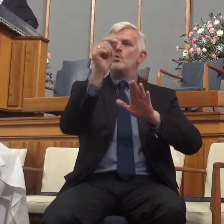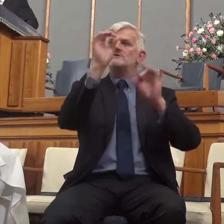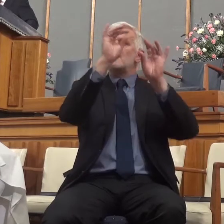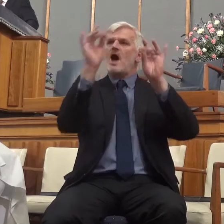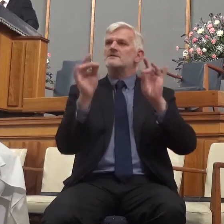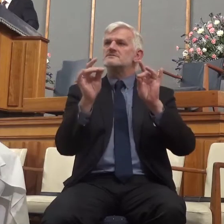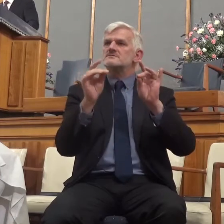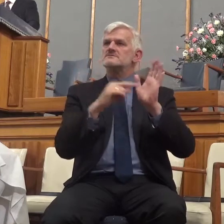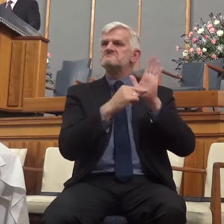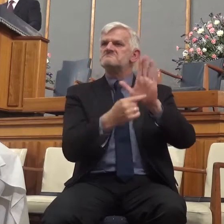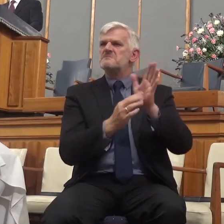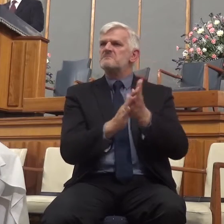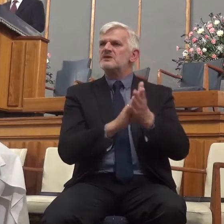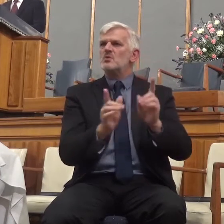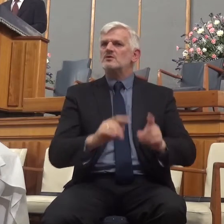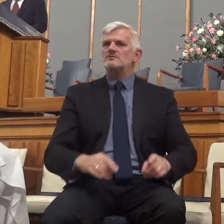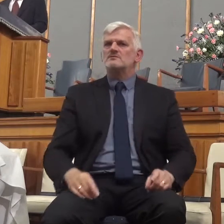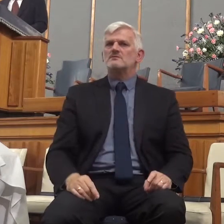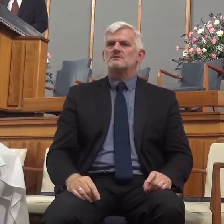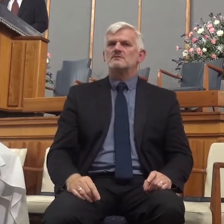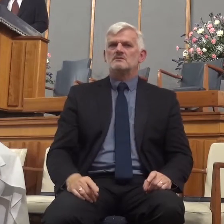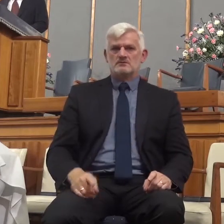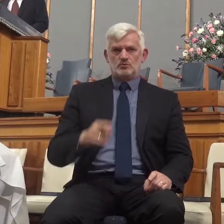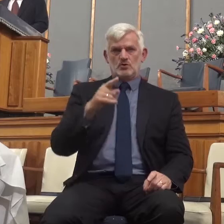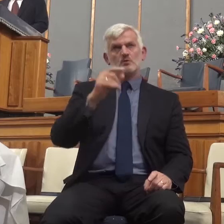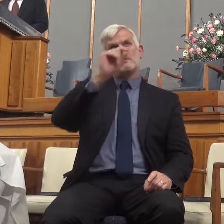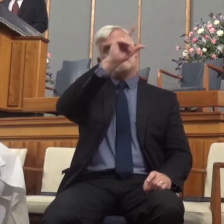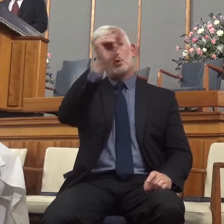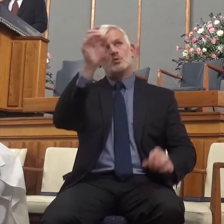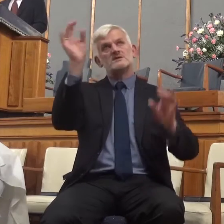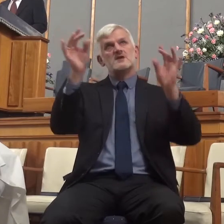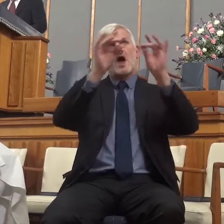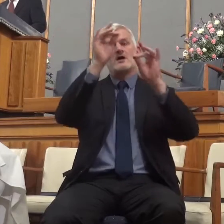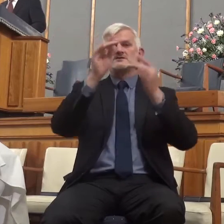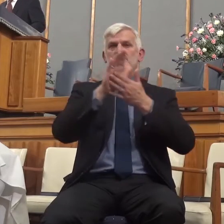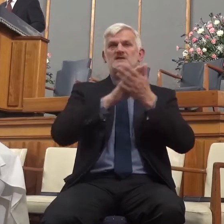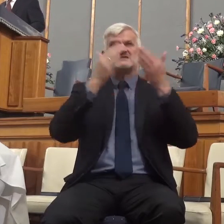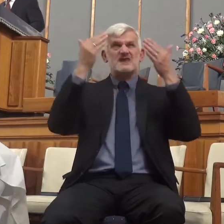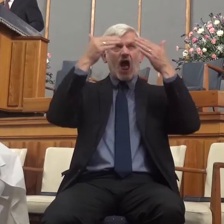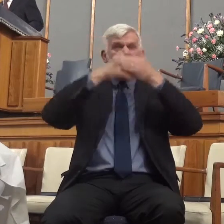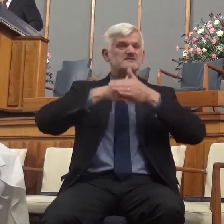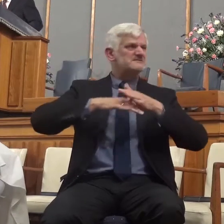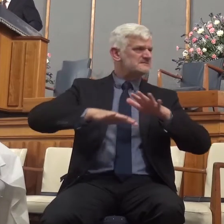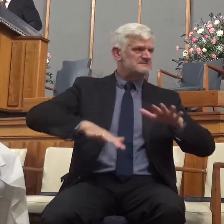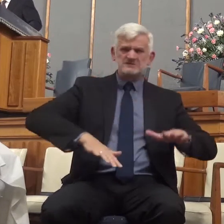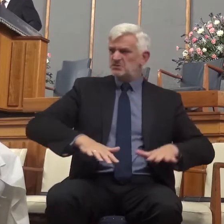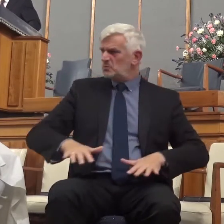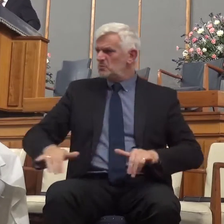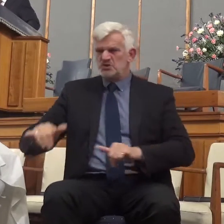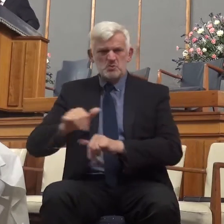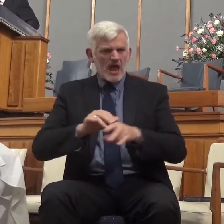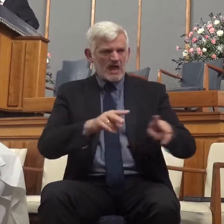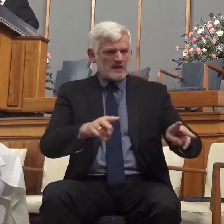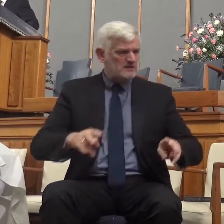of light. When you are in night, and you don't know which way to go, where